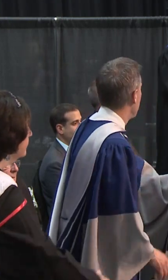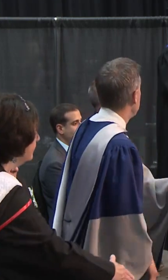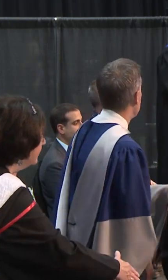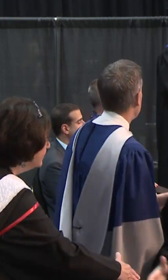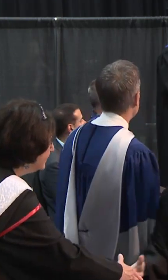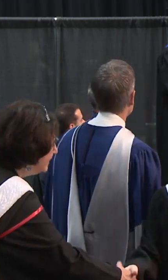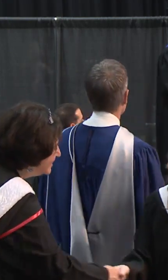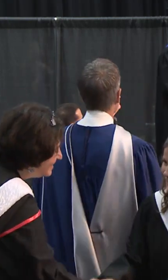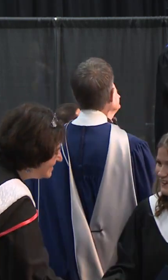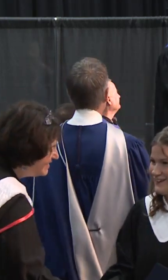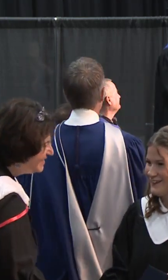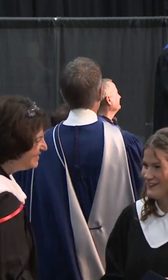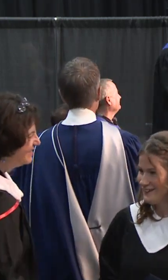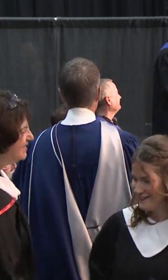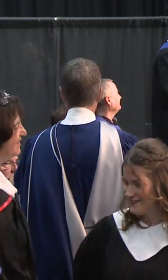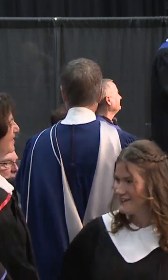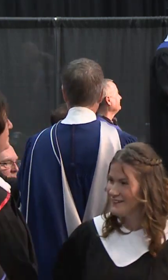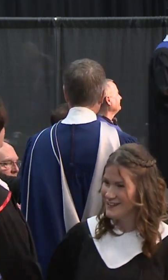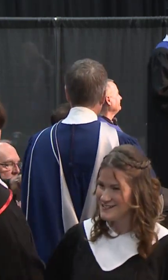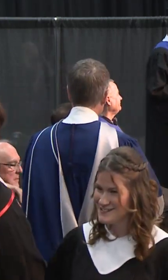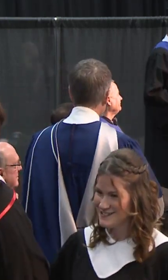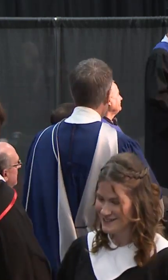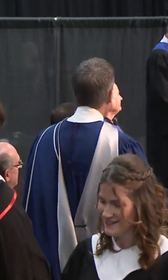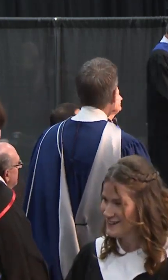With honors, Maeve Dixon.